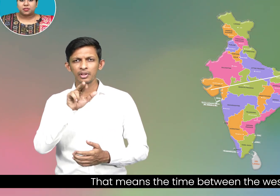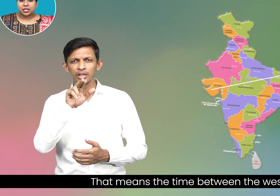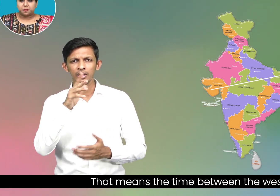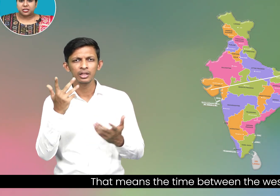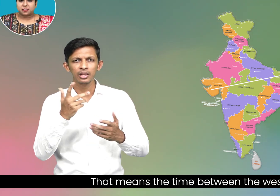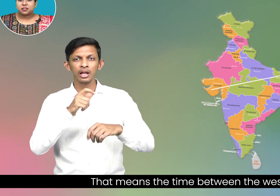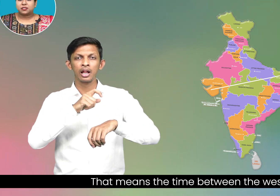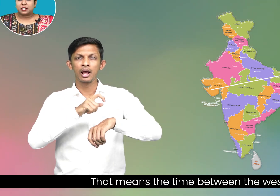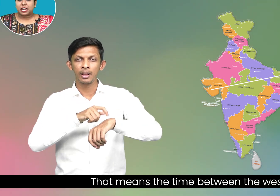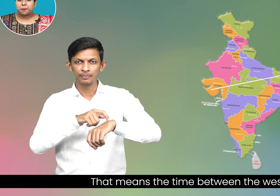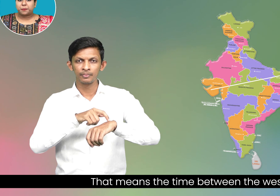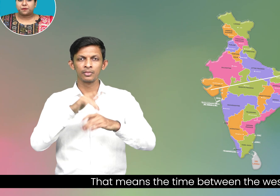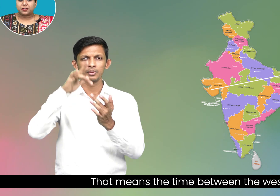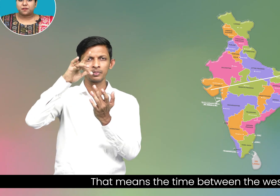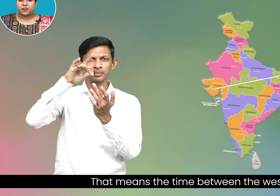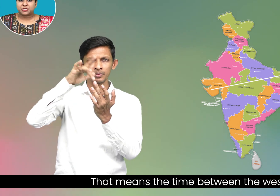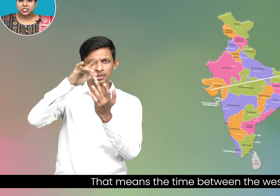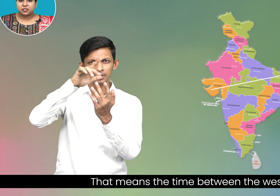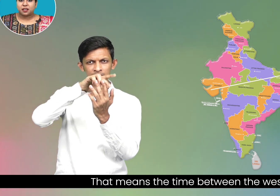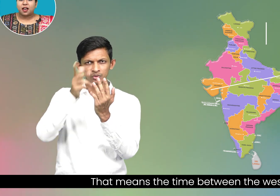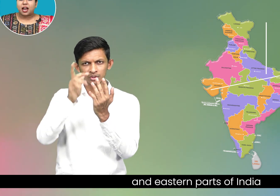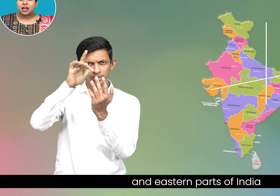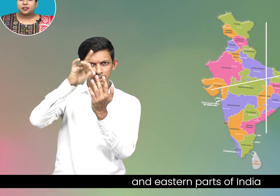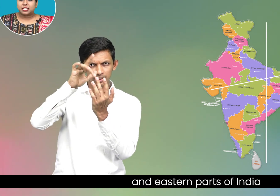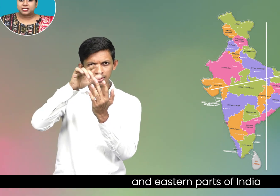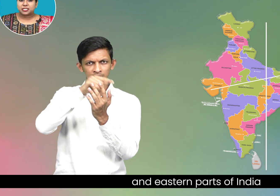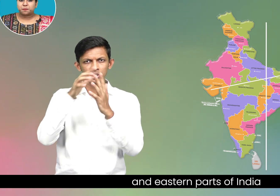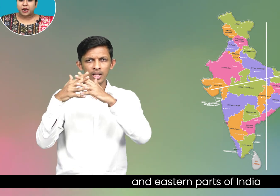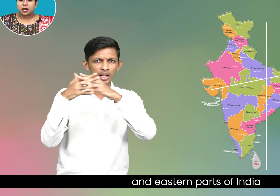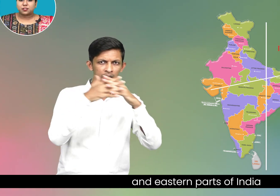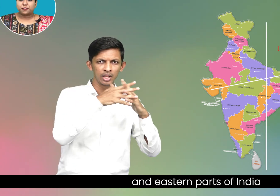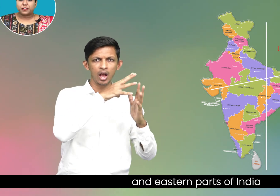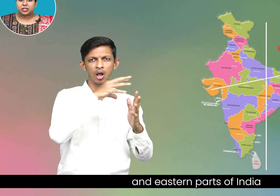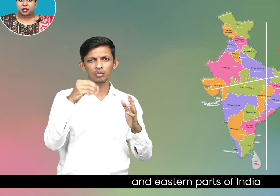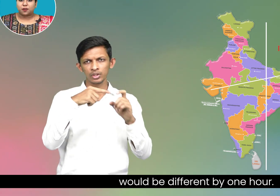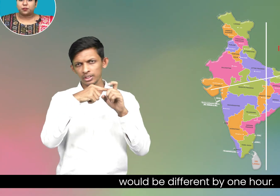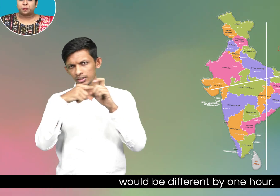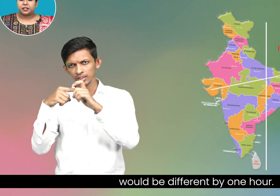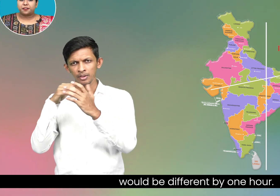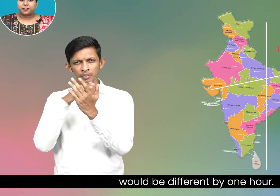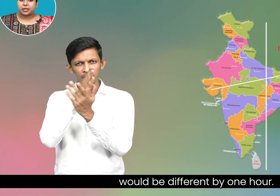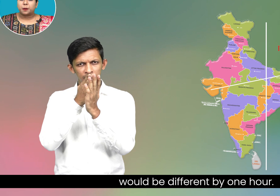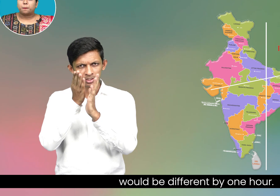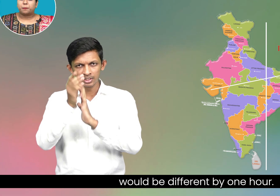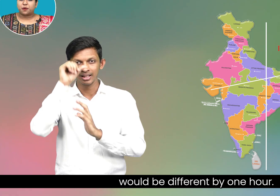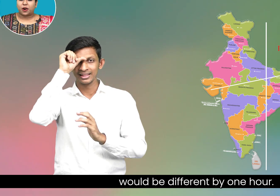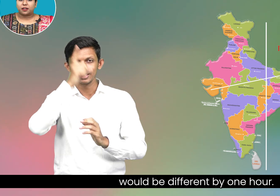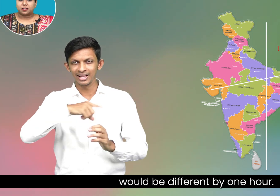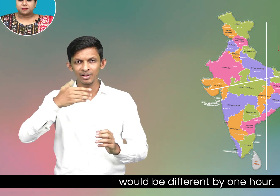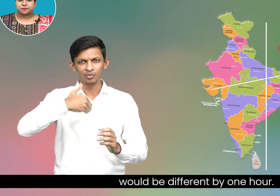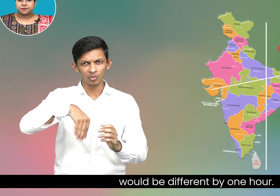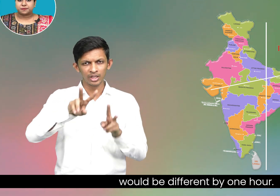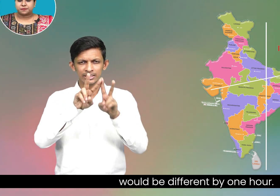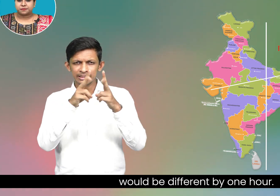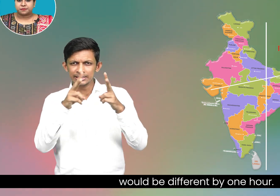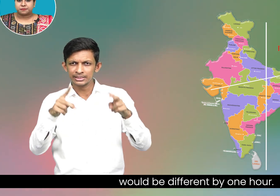That means the time between the western and eastern parts of India would be different by one